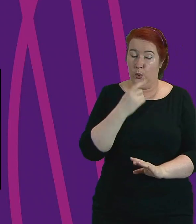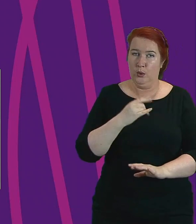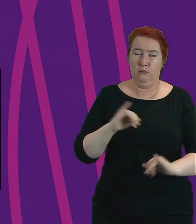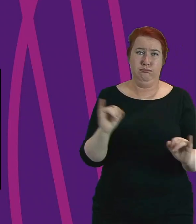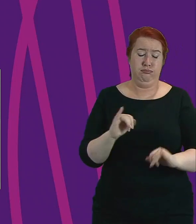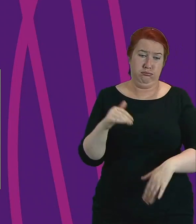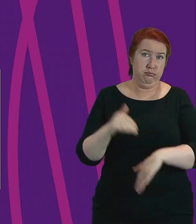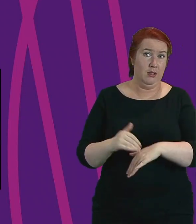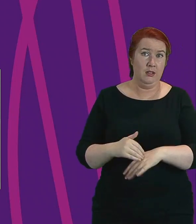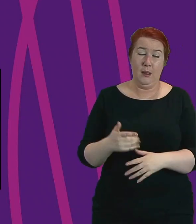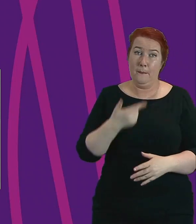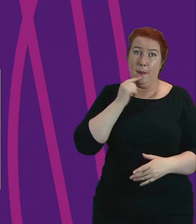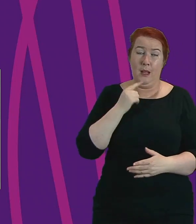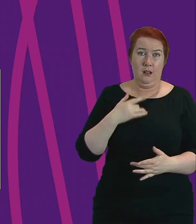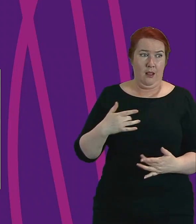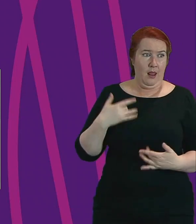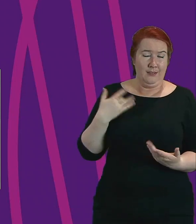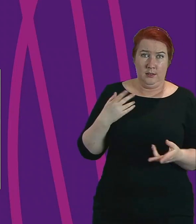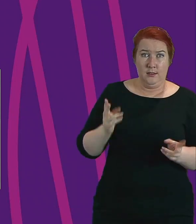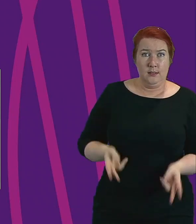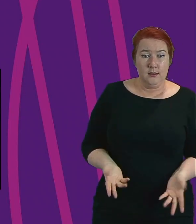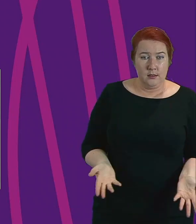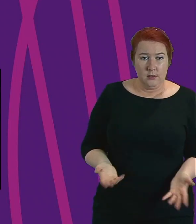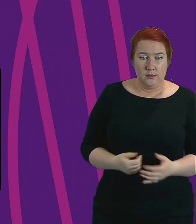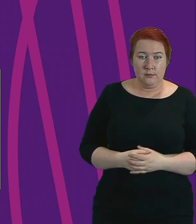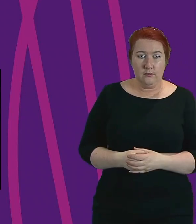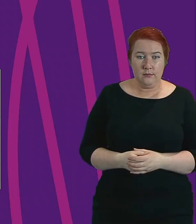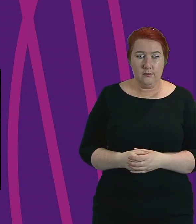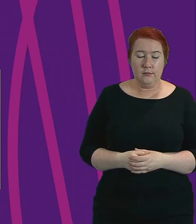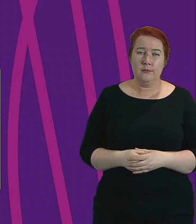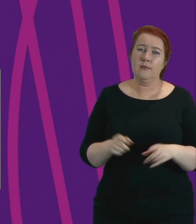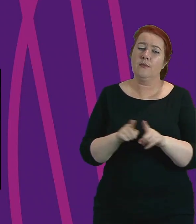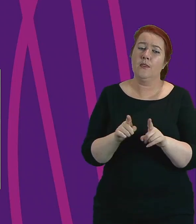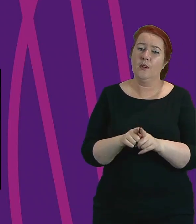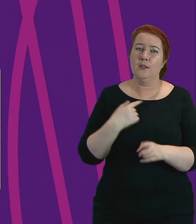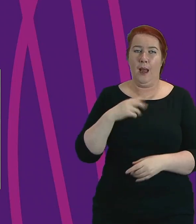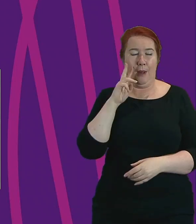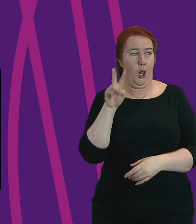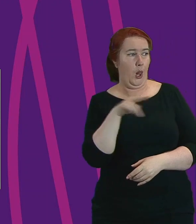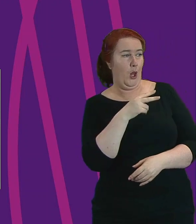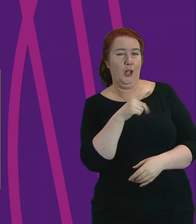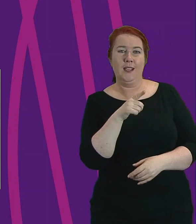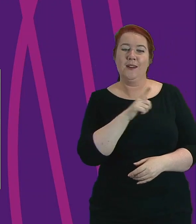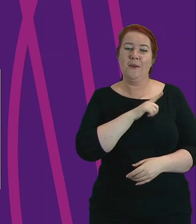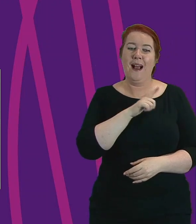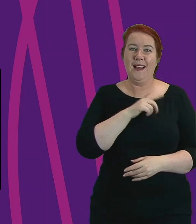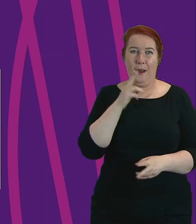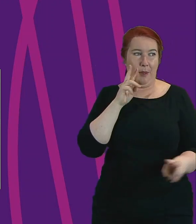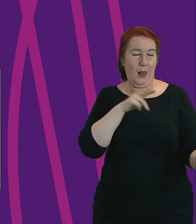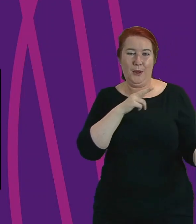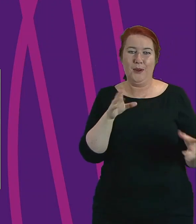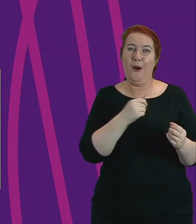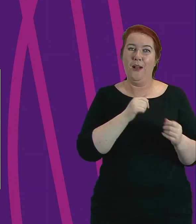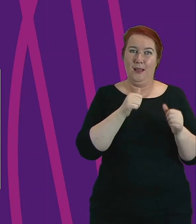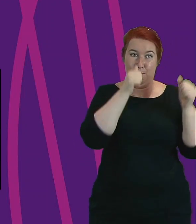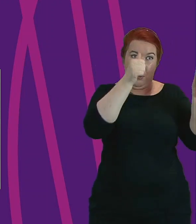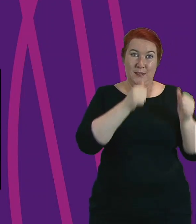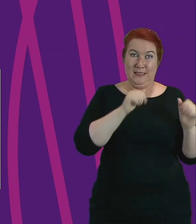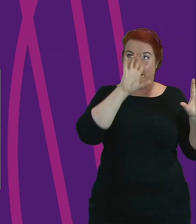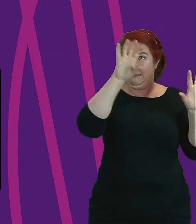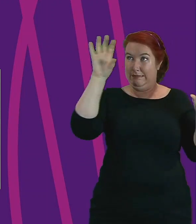for people's survival. And I know that Macmillan Cancer Support, I look around the room here to all the briefings that I have pinned up,